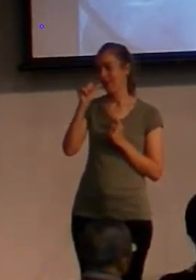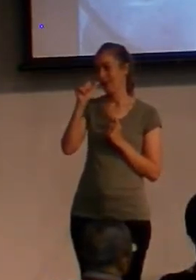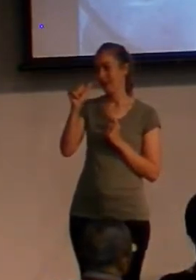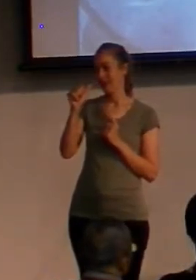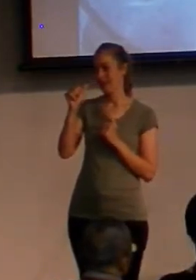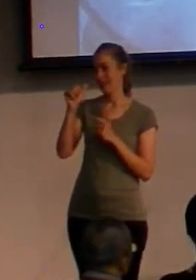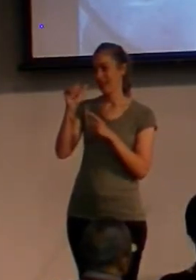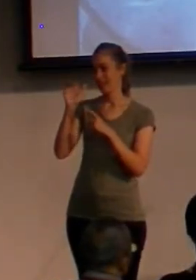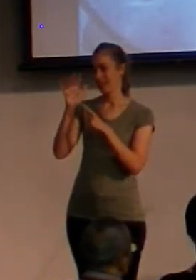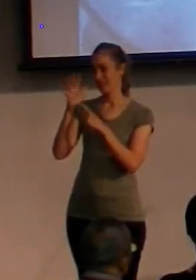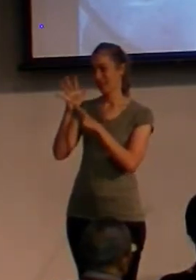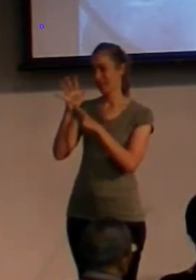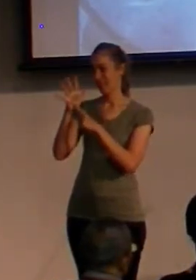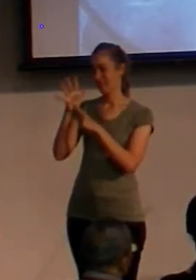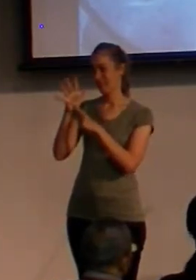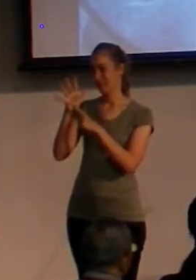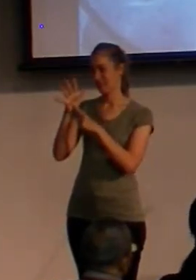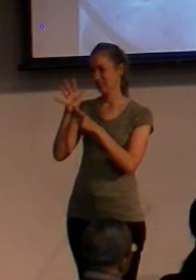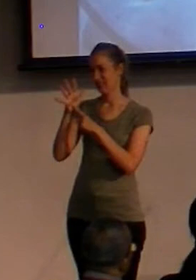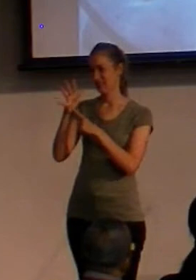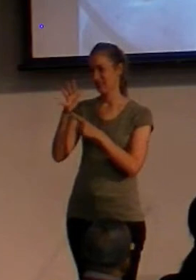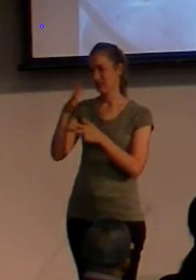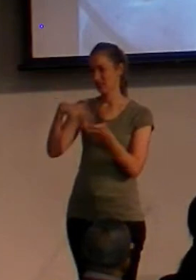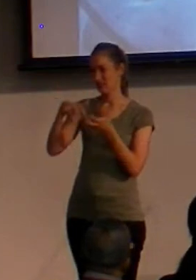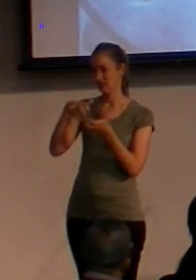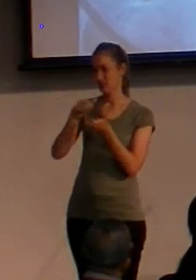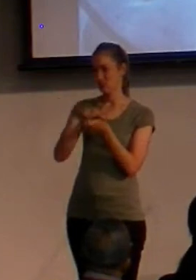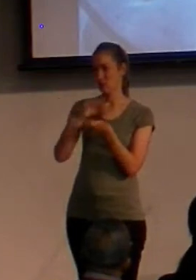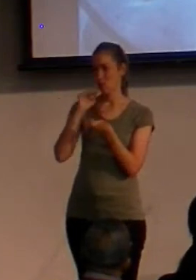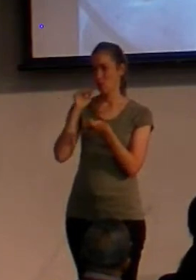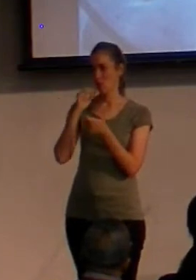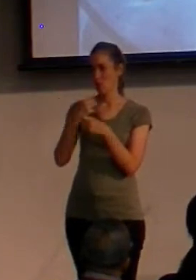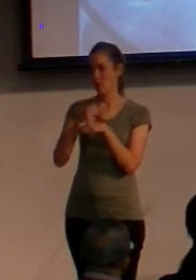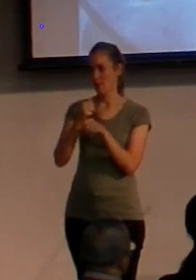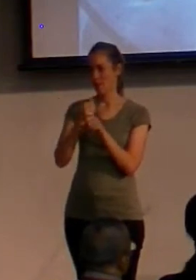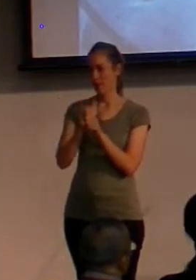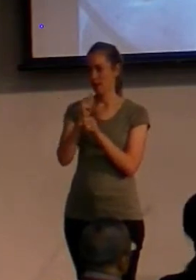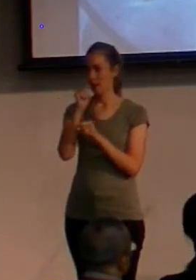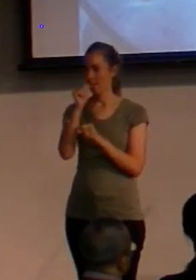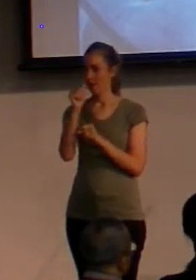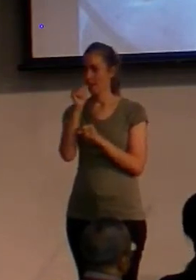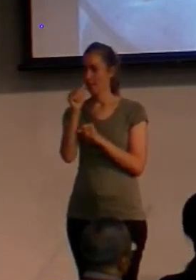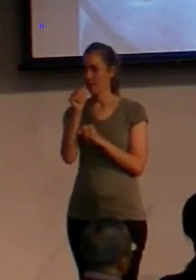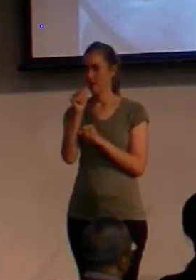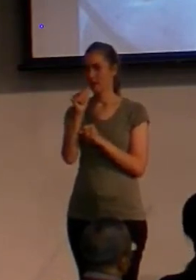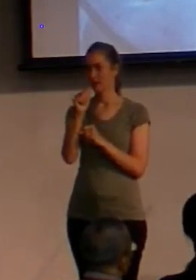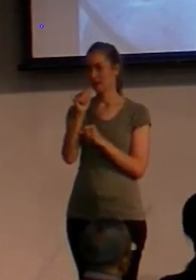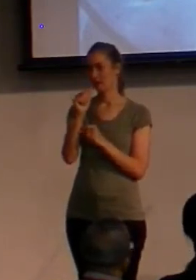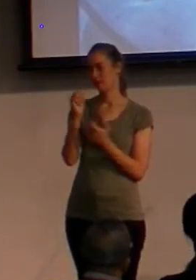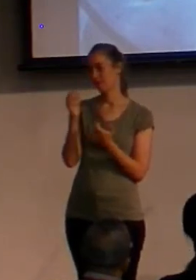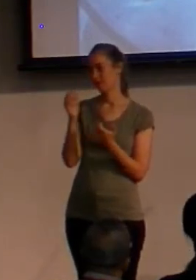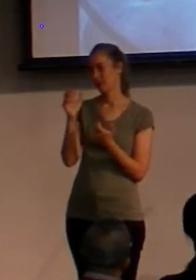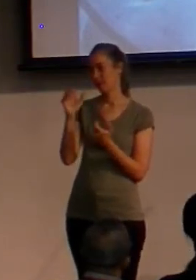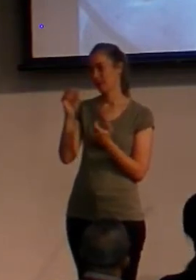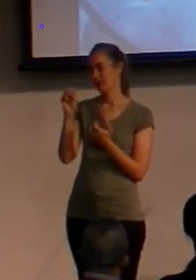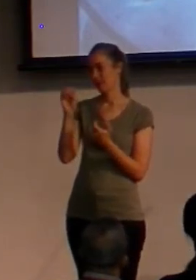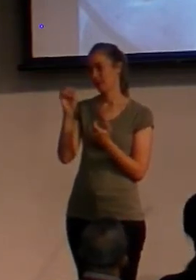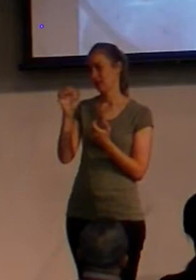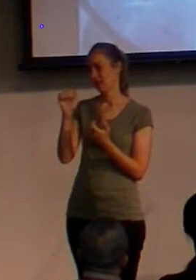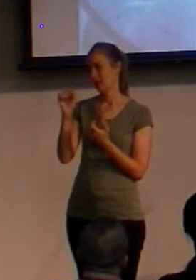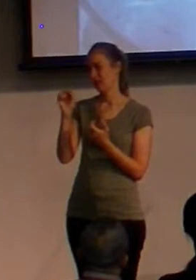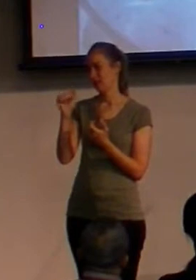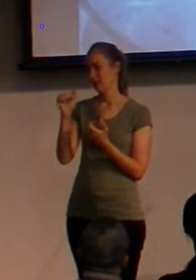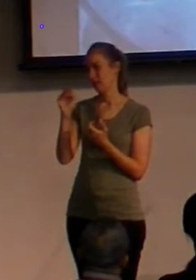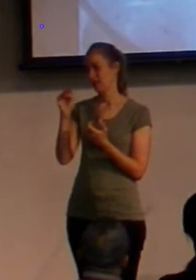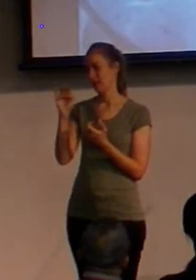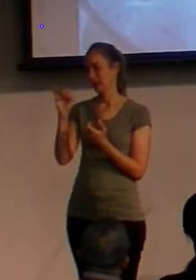mixed with their homemade peanut butter and sesame seed butter. And the